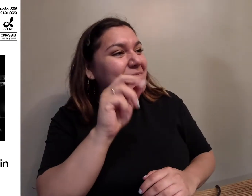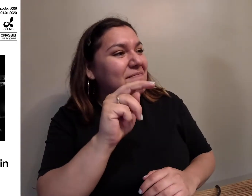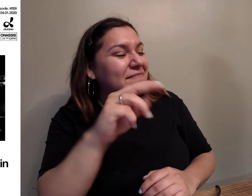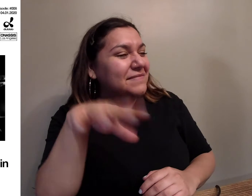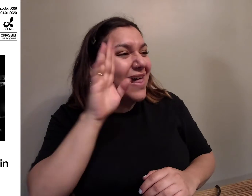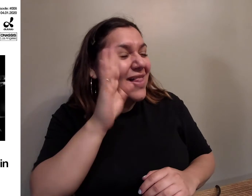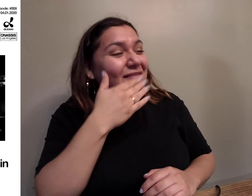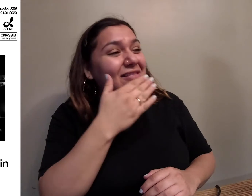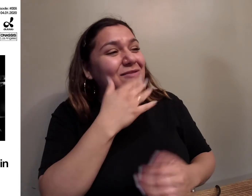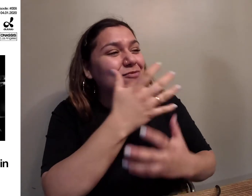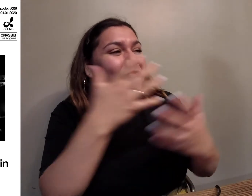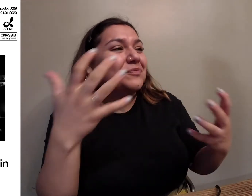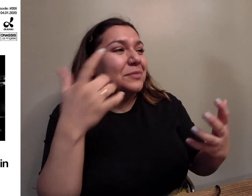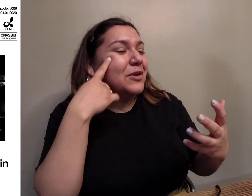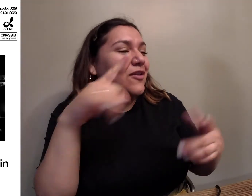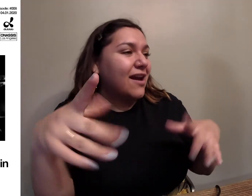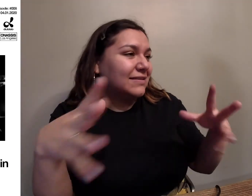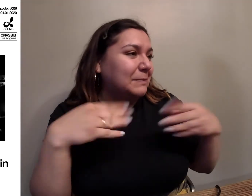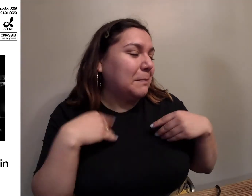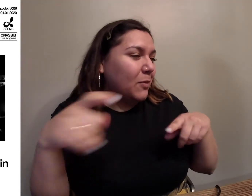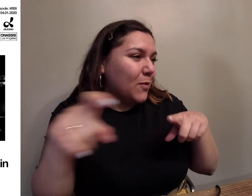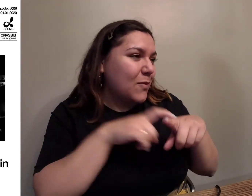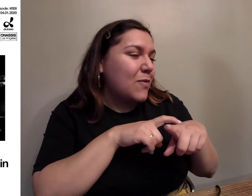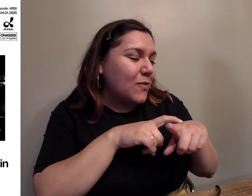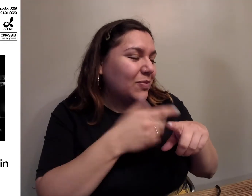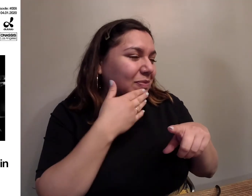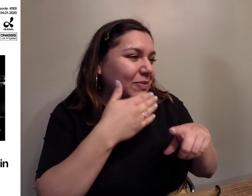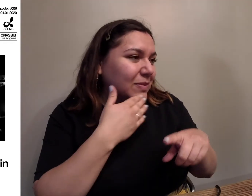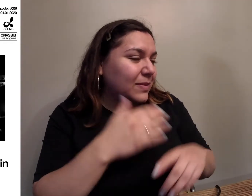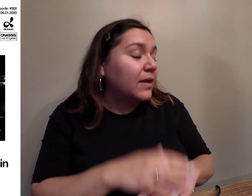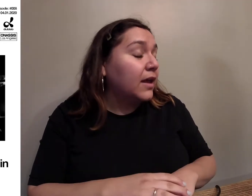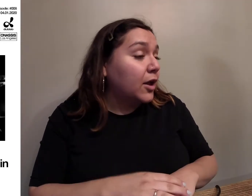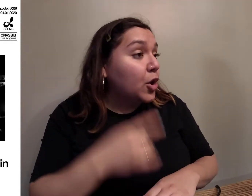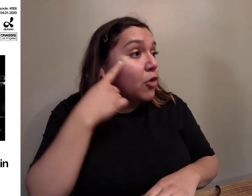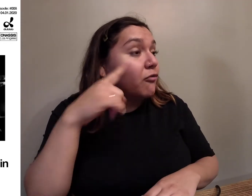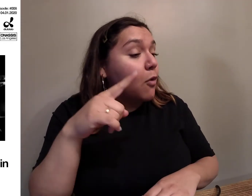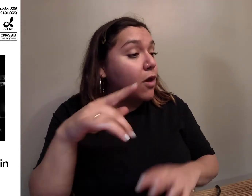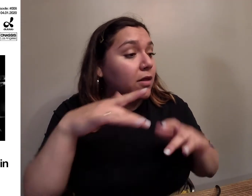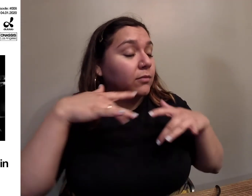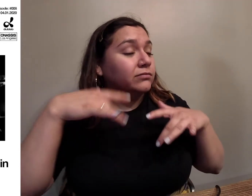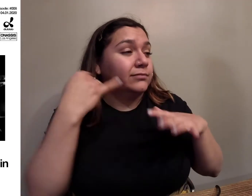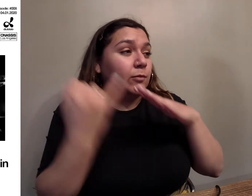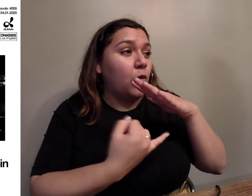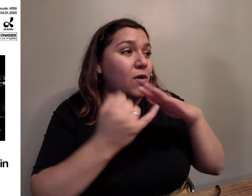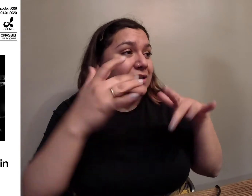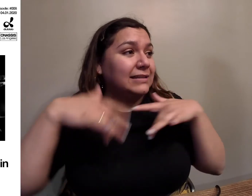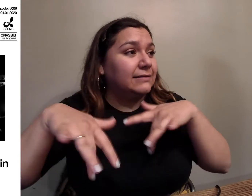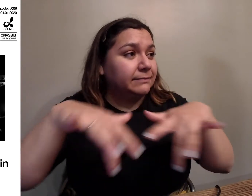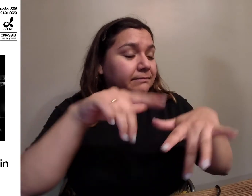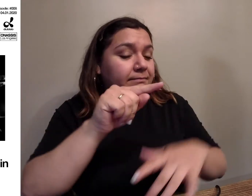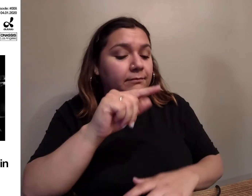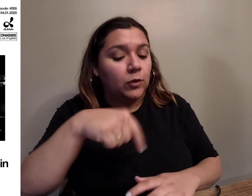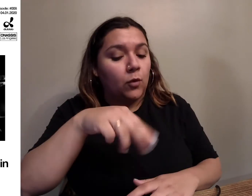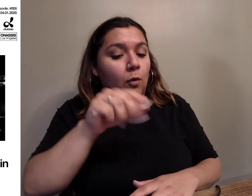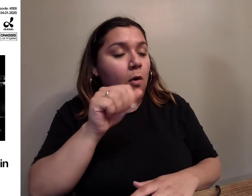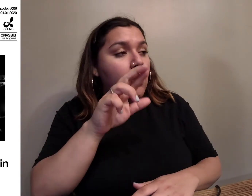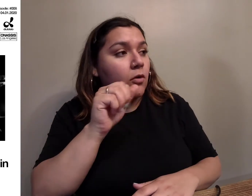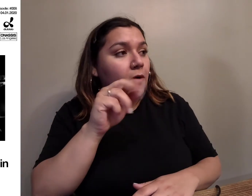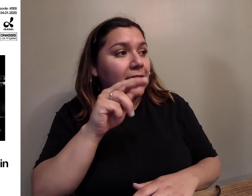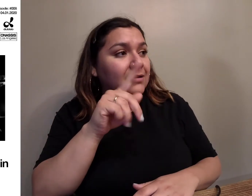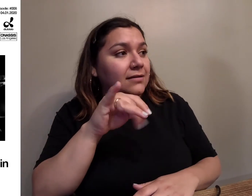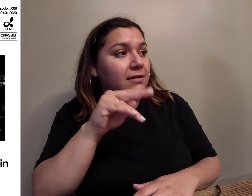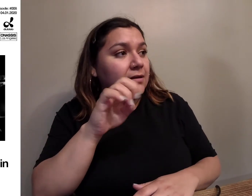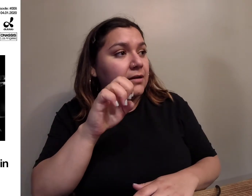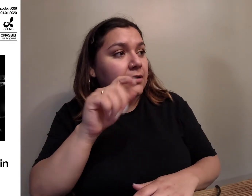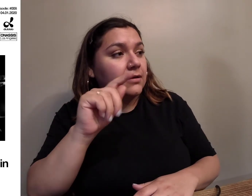so much, Simon, for taking my call today for the Quarantine Tapes. I should say to our listeners